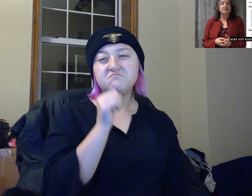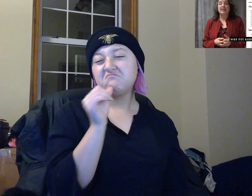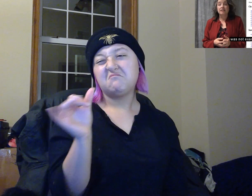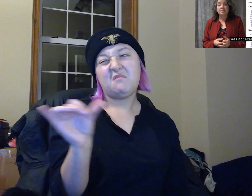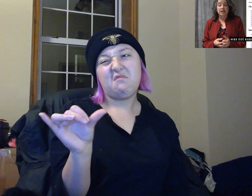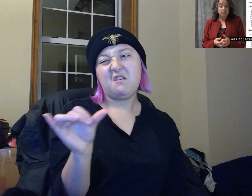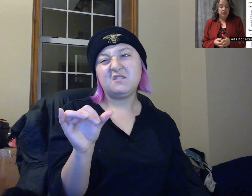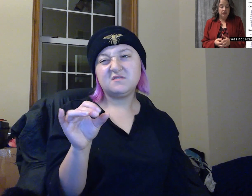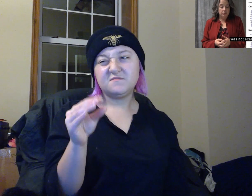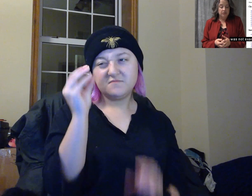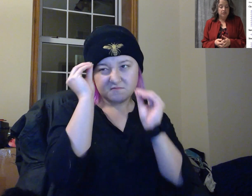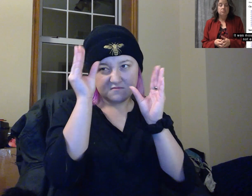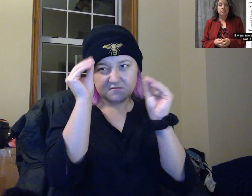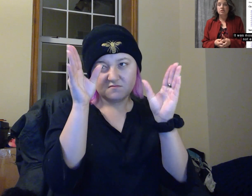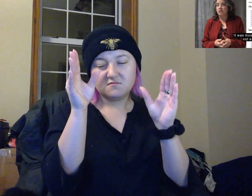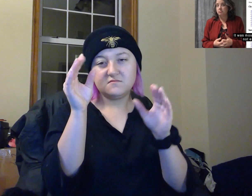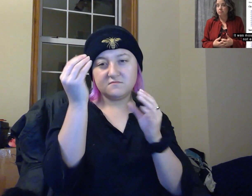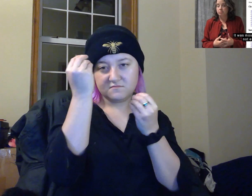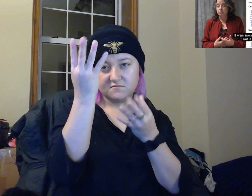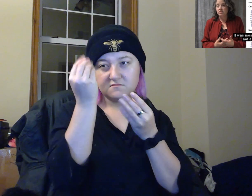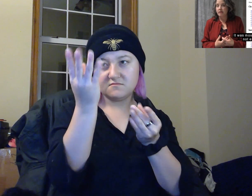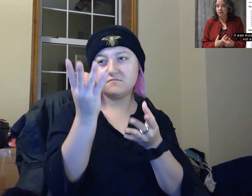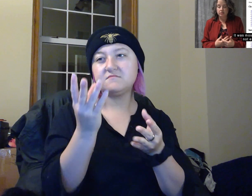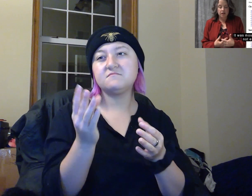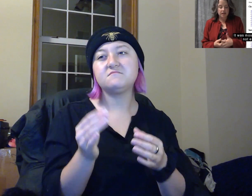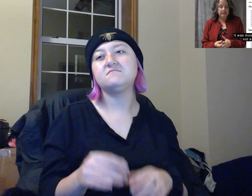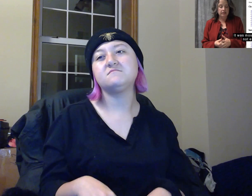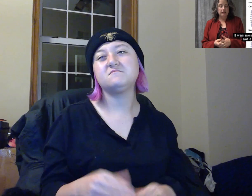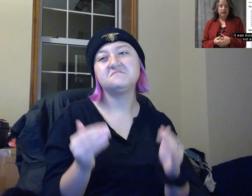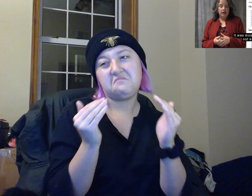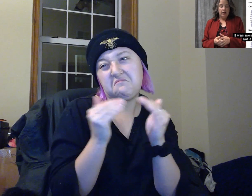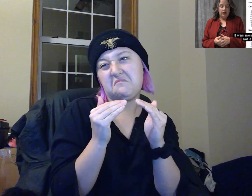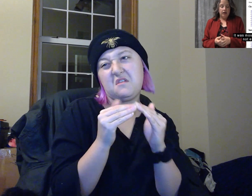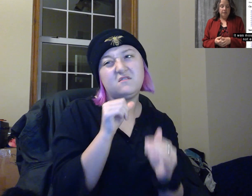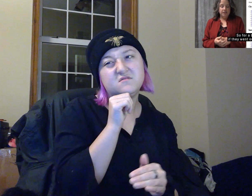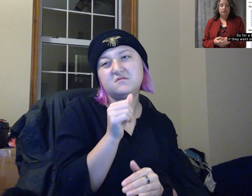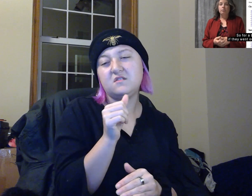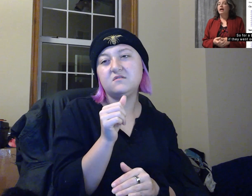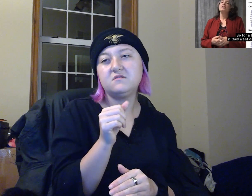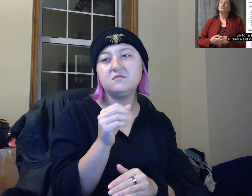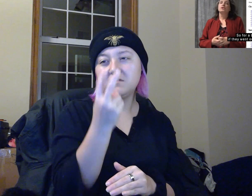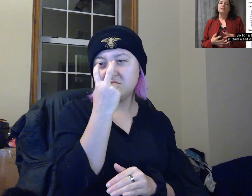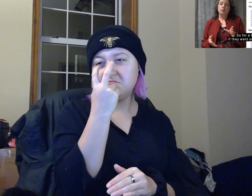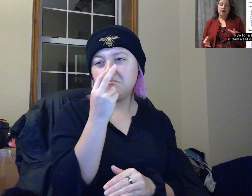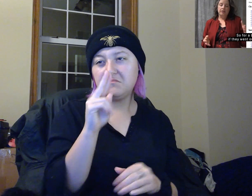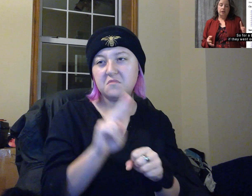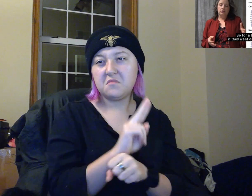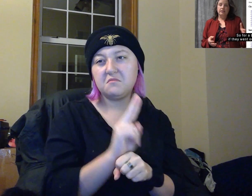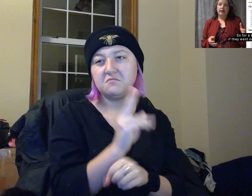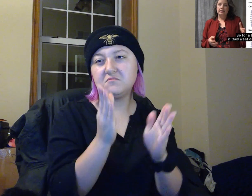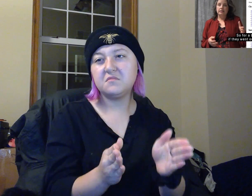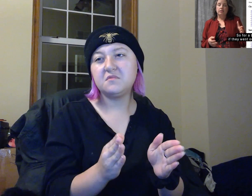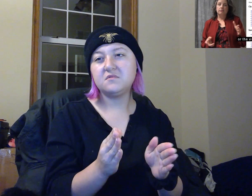not exactly the same. It was mostly parallel, not exactly. So for a blind user, if they went on the